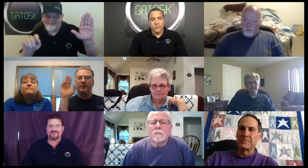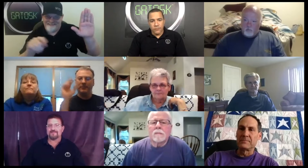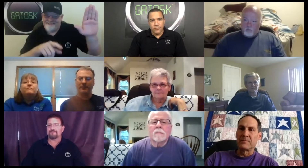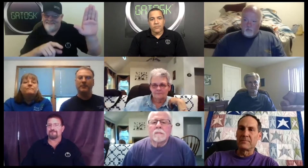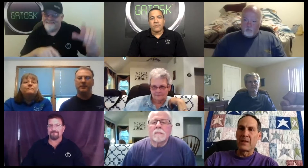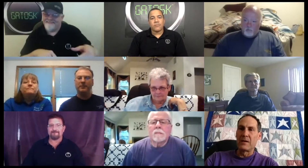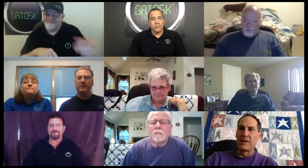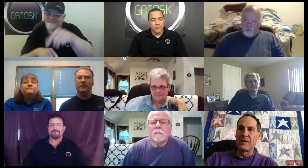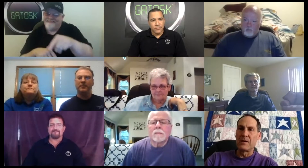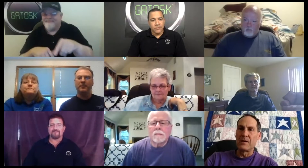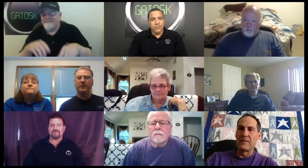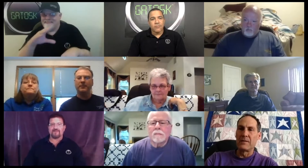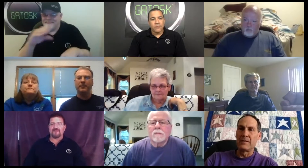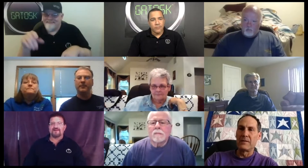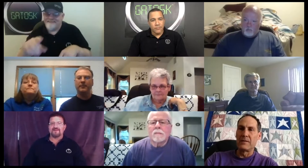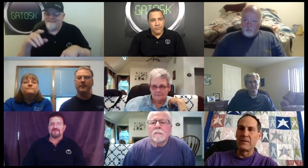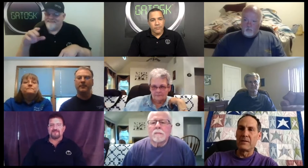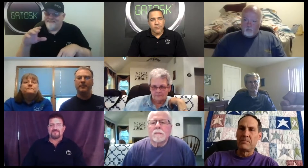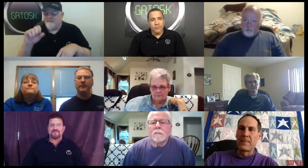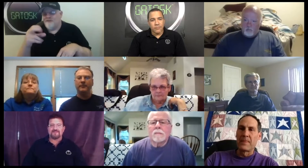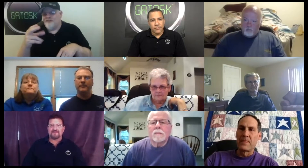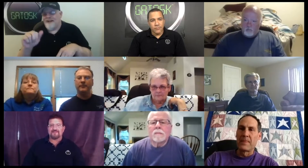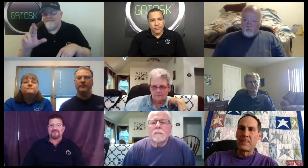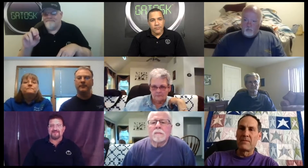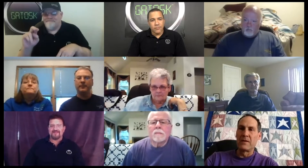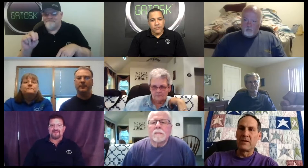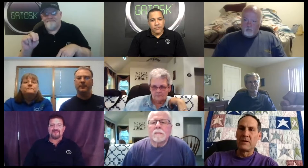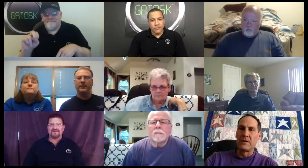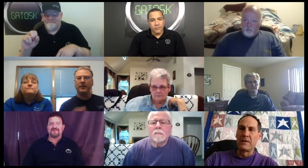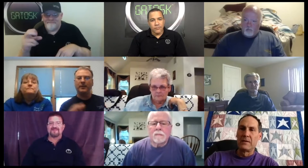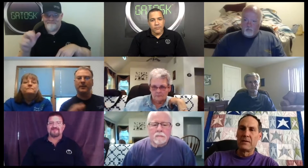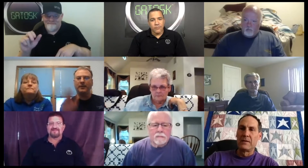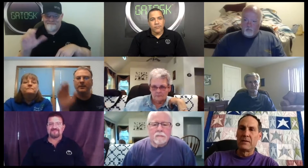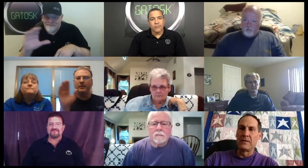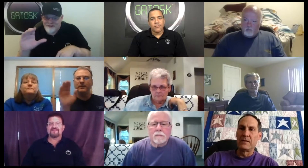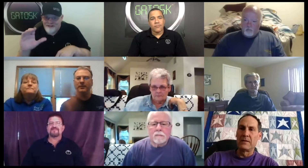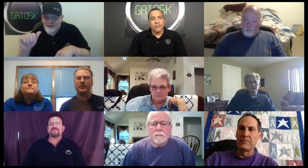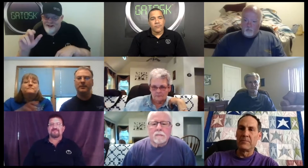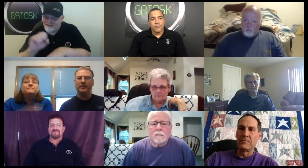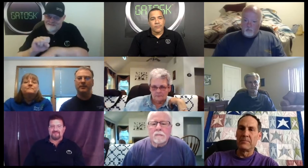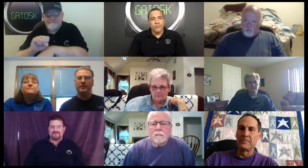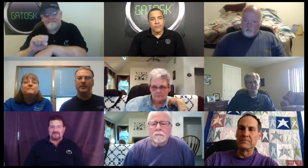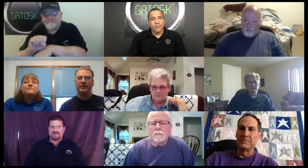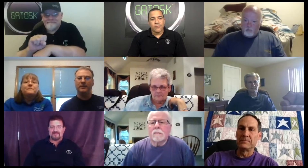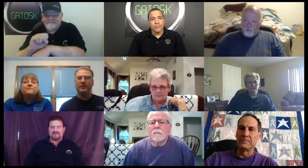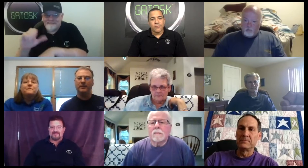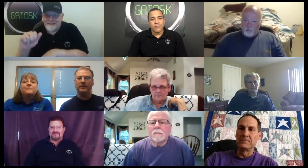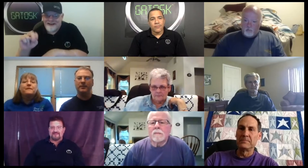Robert. Raise your hand there, okay. And then there's Sharon. Sharon, name sign